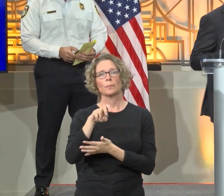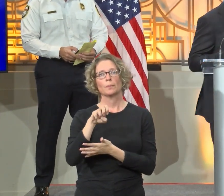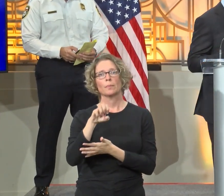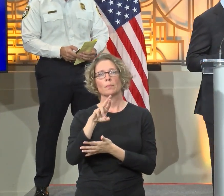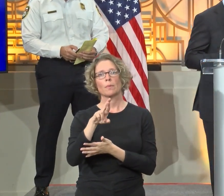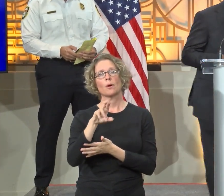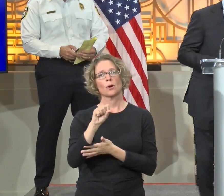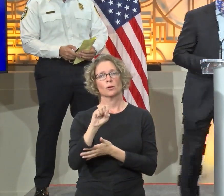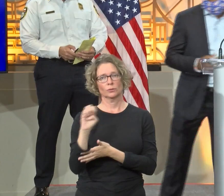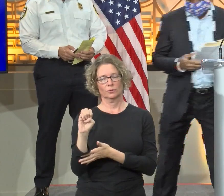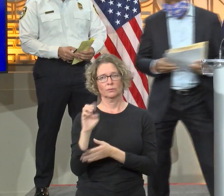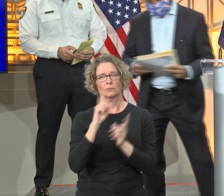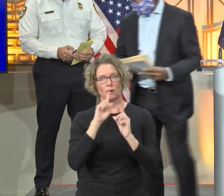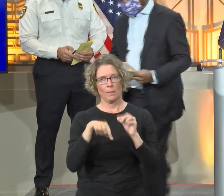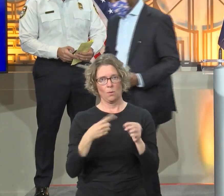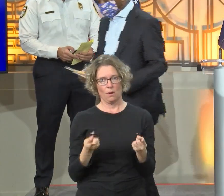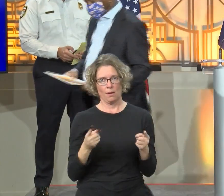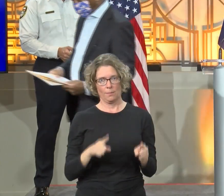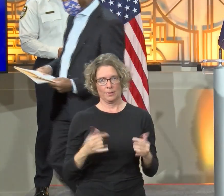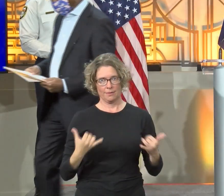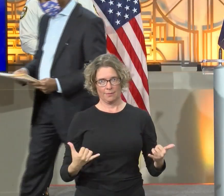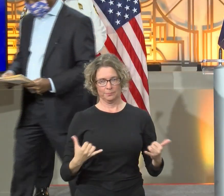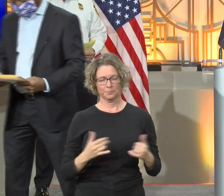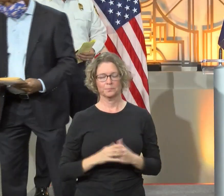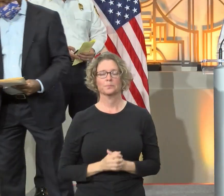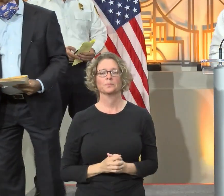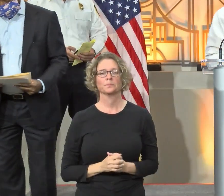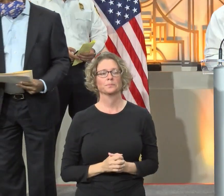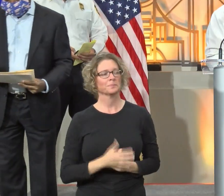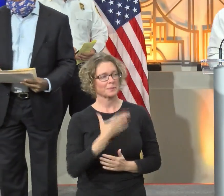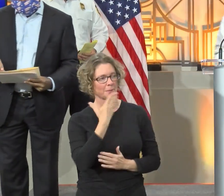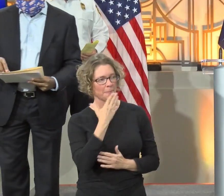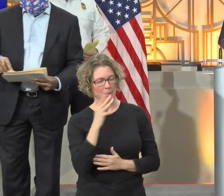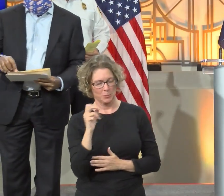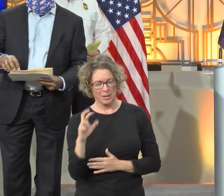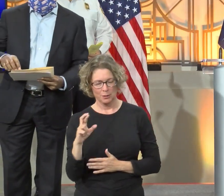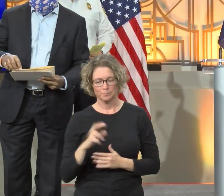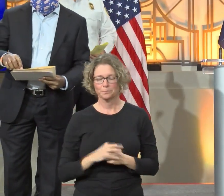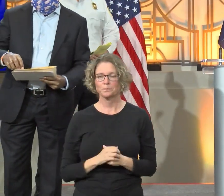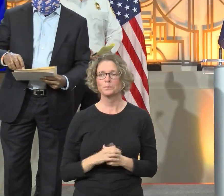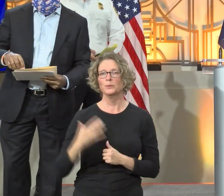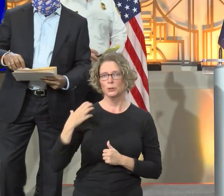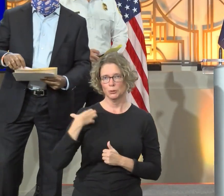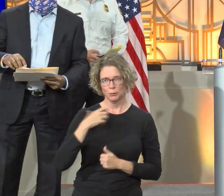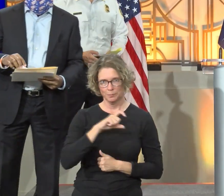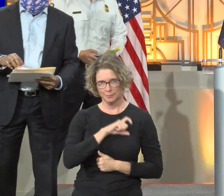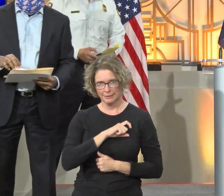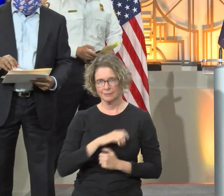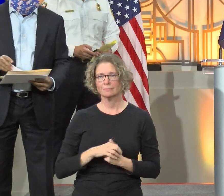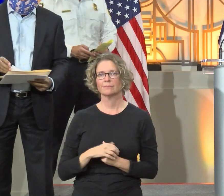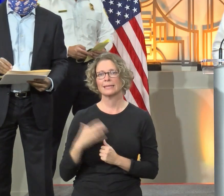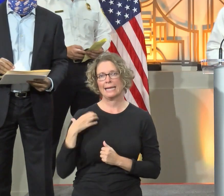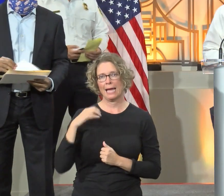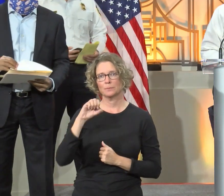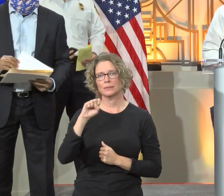are. Thank you, Mayor and Chiefs. praying for Captain Searcy.